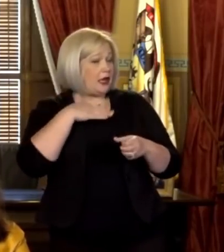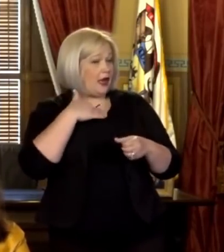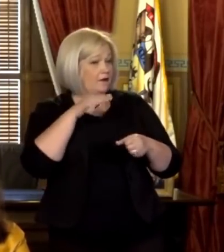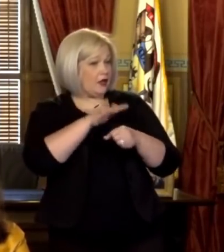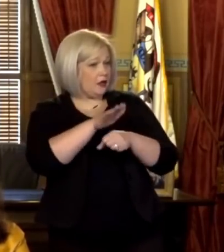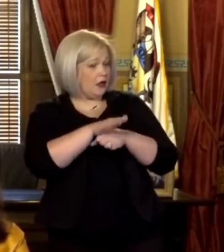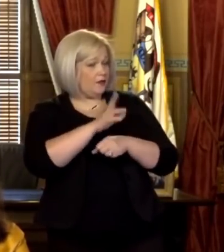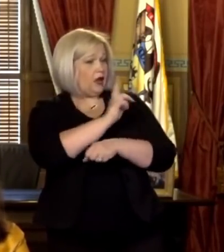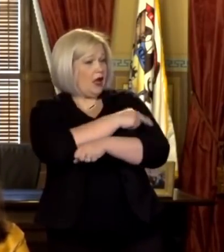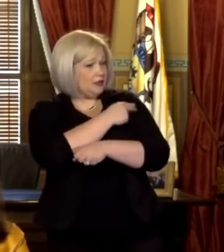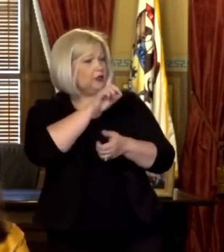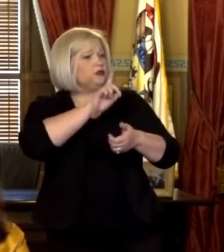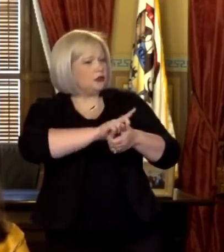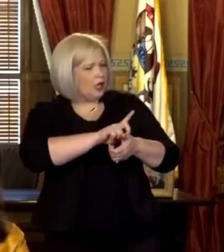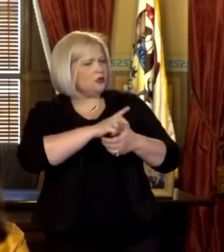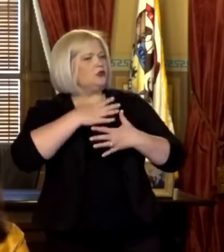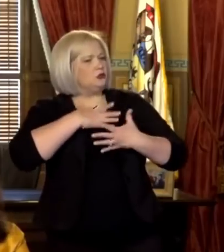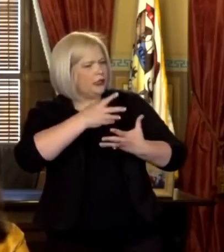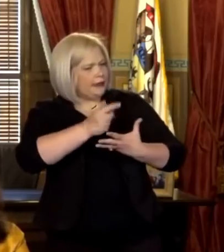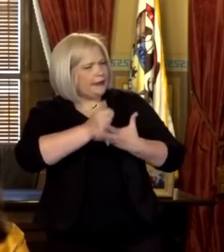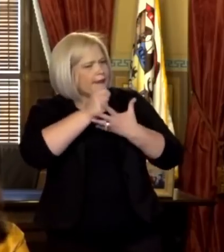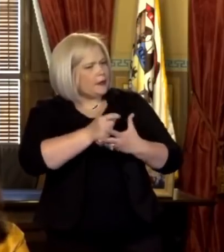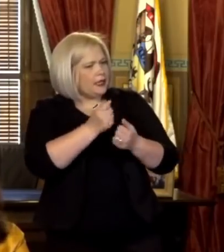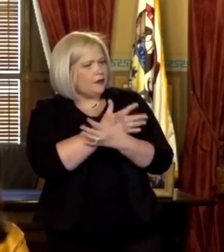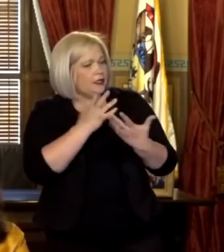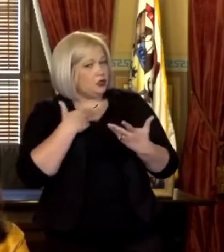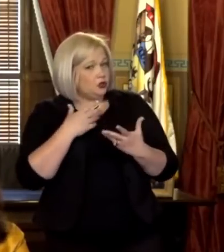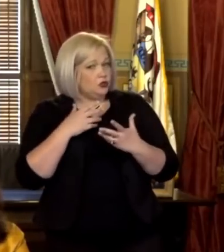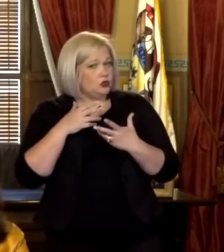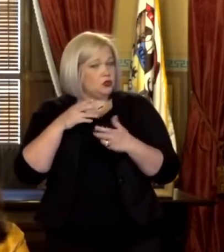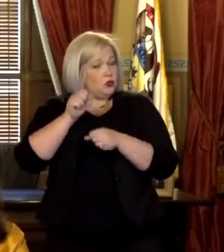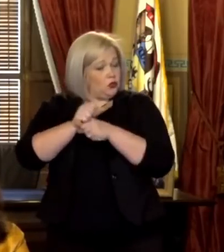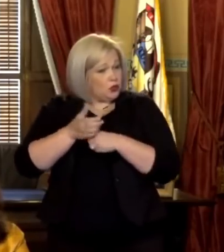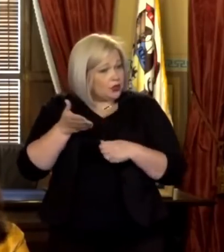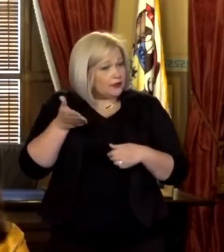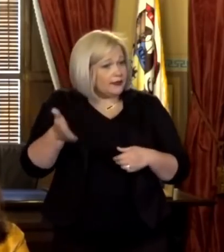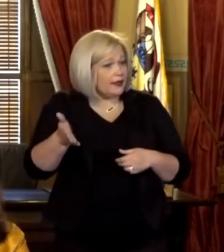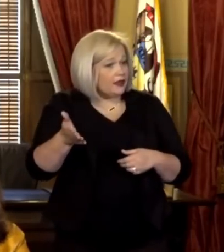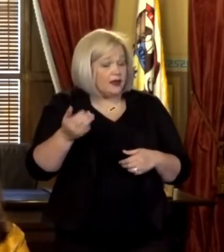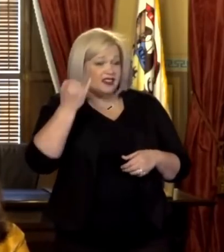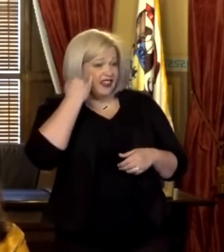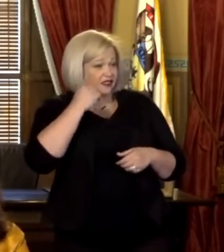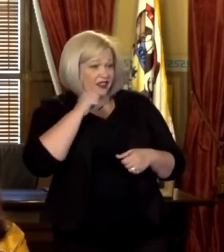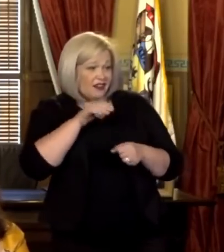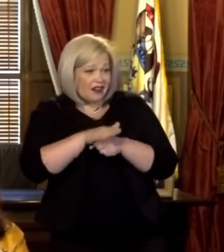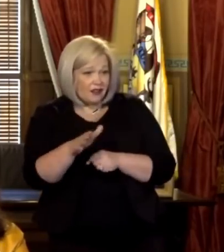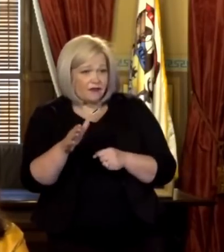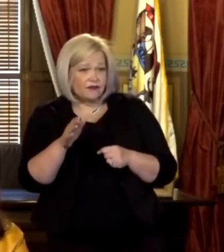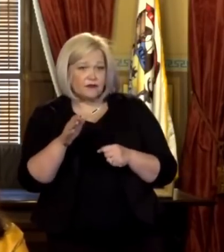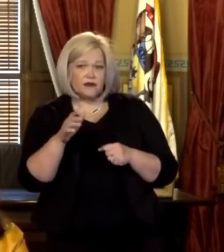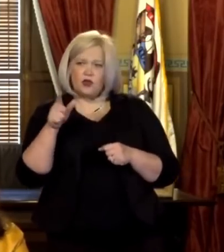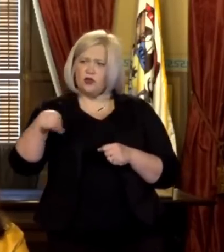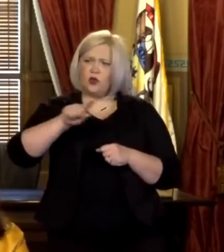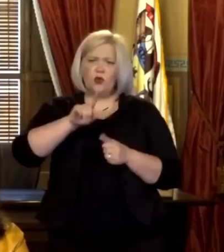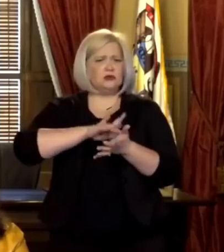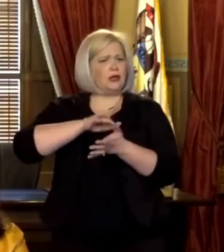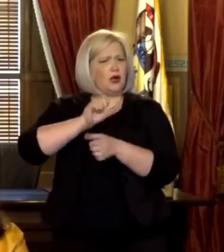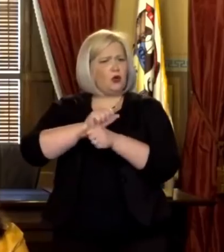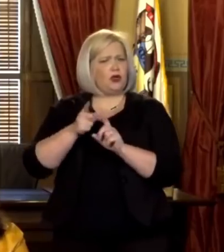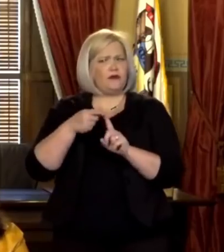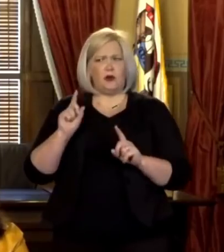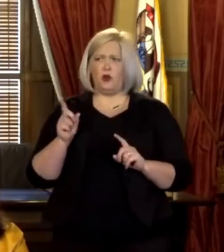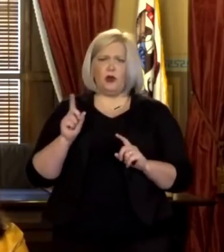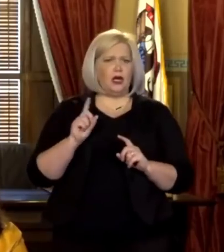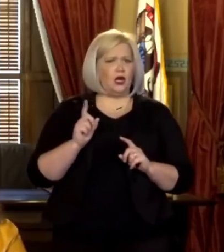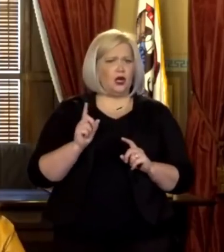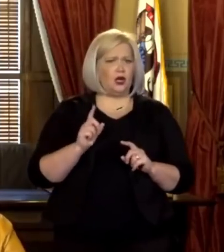respiratory therapists and nurses to be able to staff that? And if not, where are we going to get those medical workers? Right,